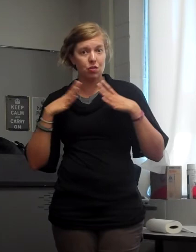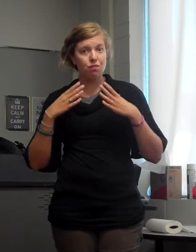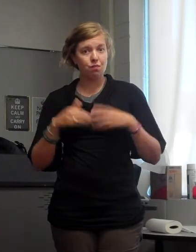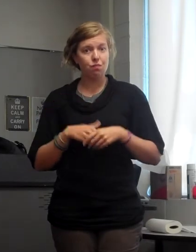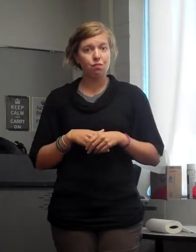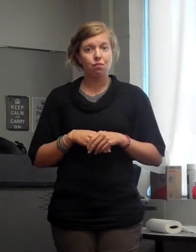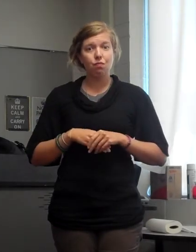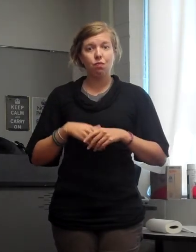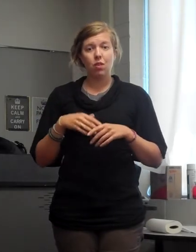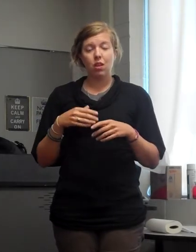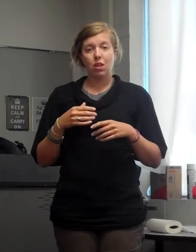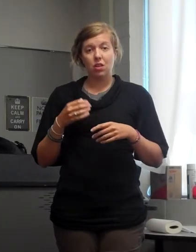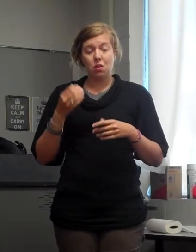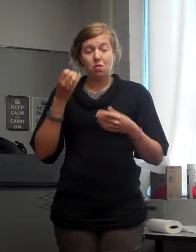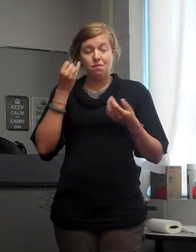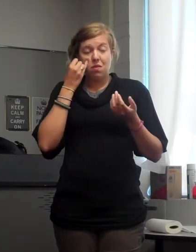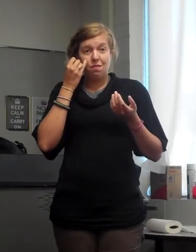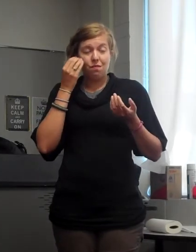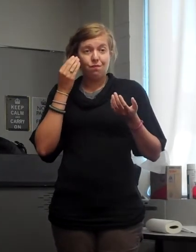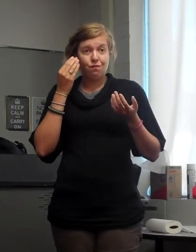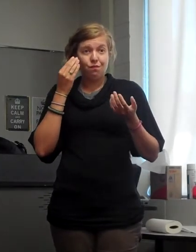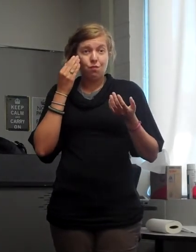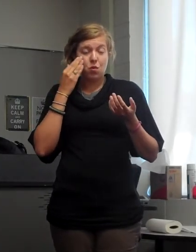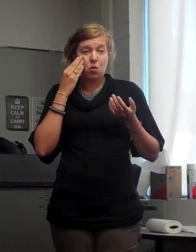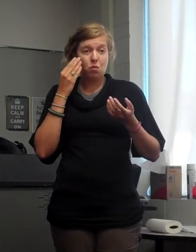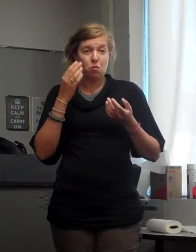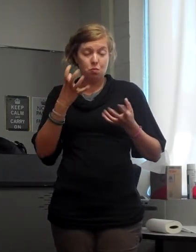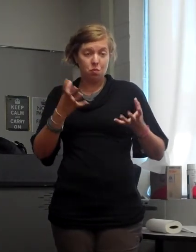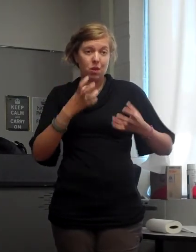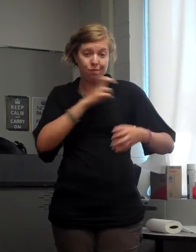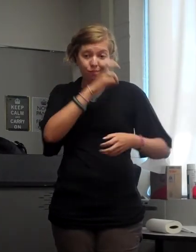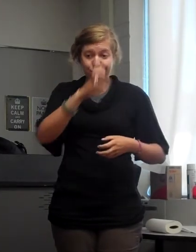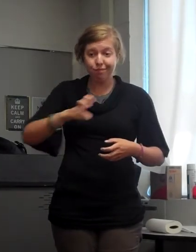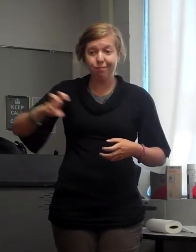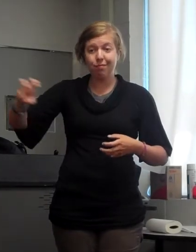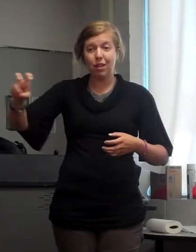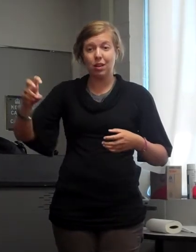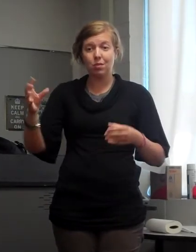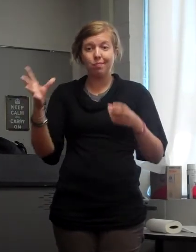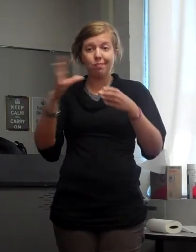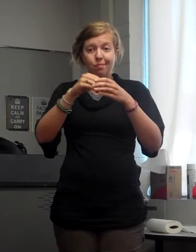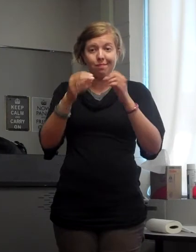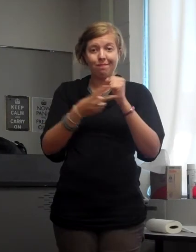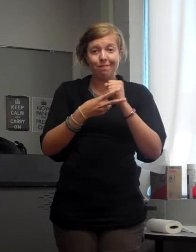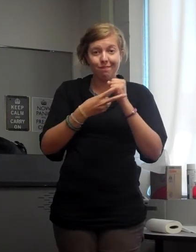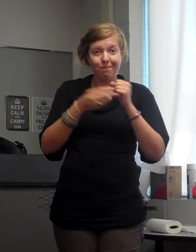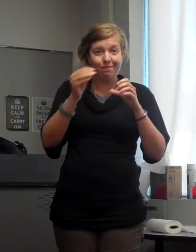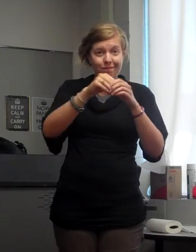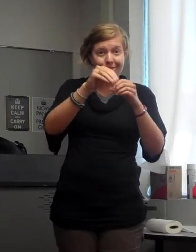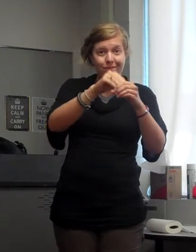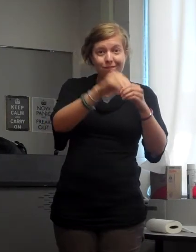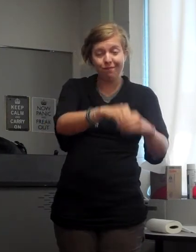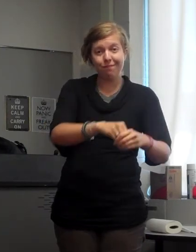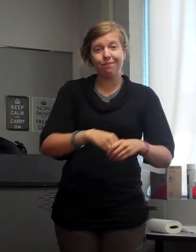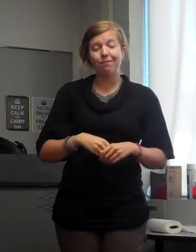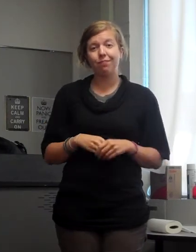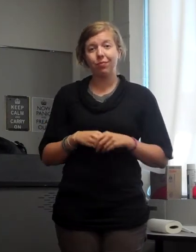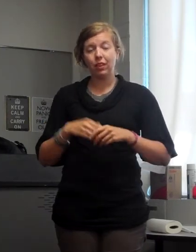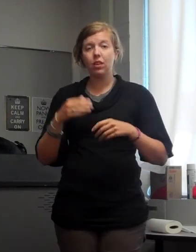need per month to get to that amount, and that's what we put in our vacation fund. We put that in. We have a Christmas gift fund too, not just Christmas